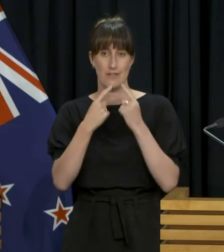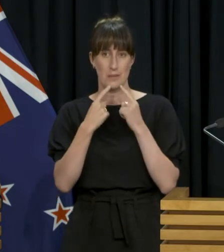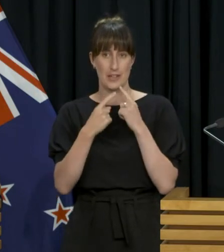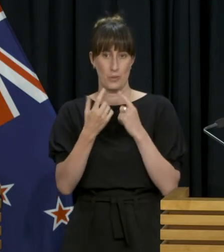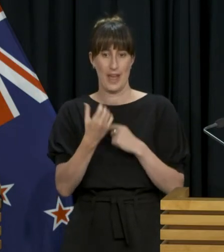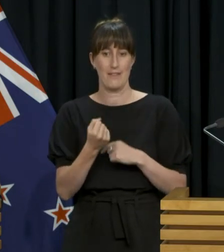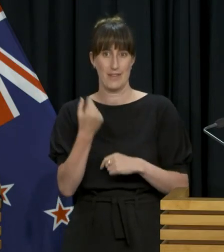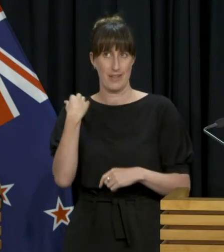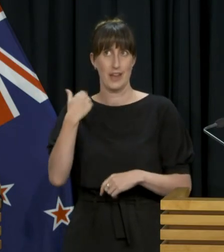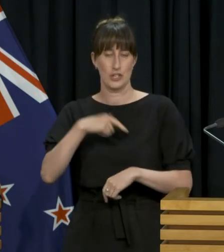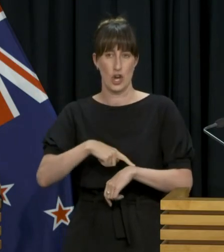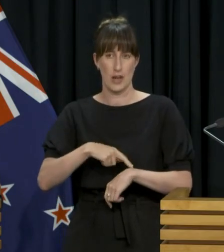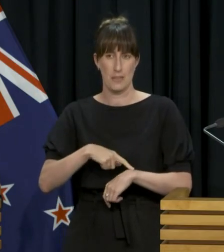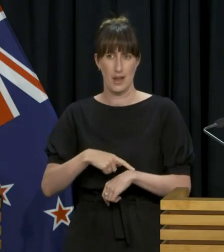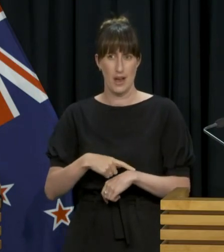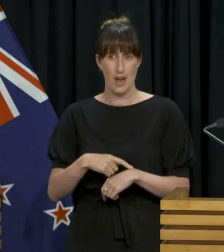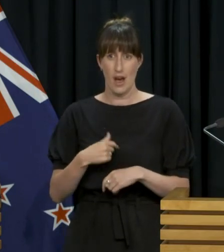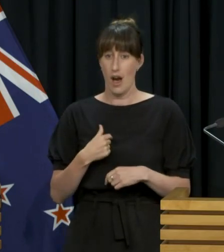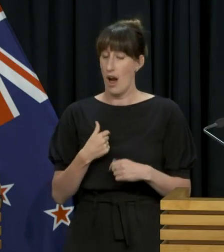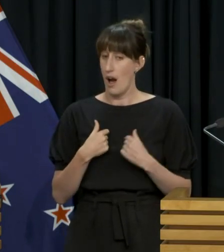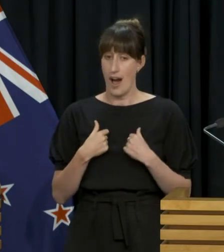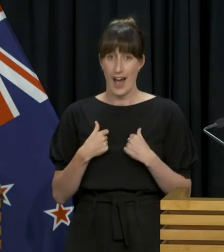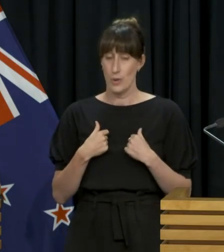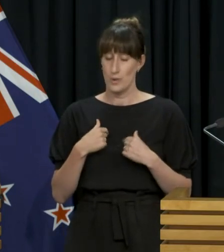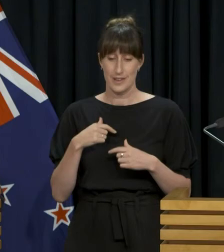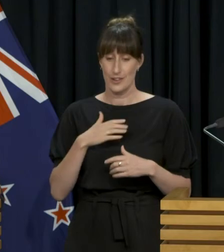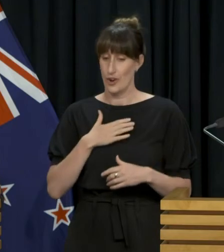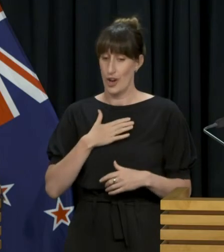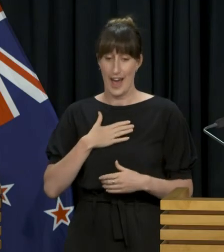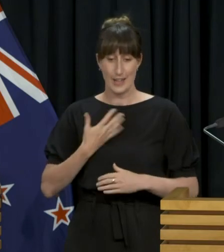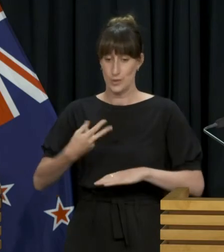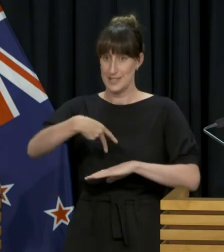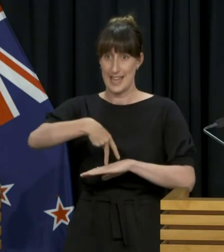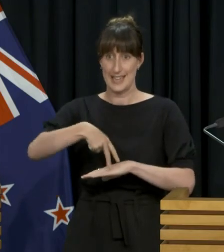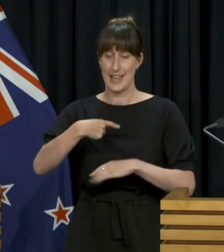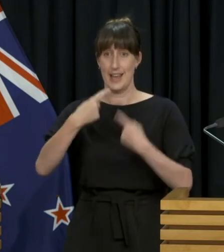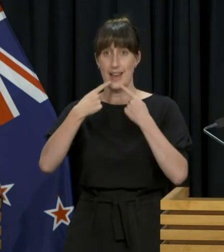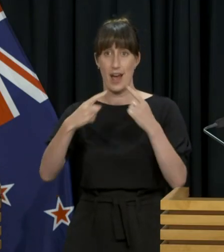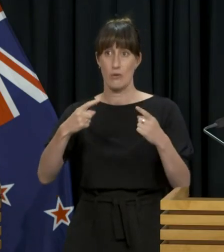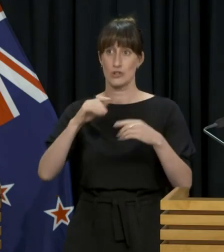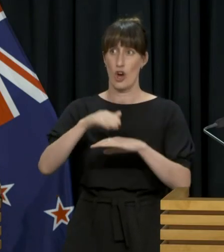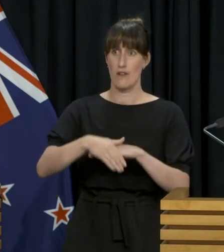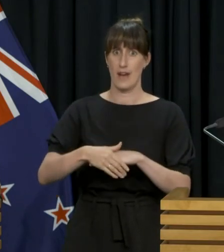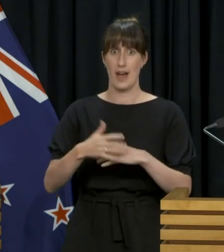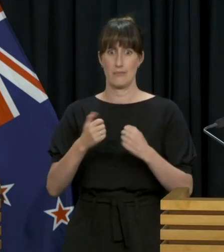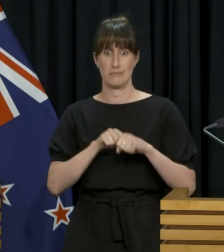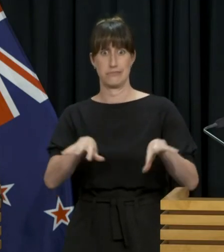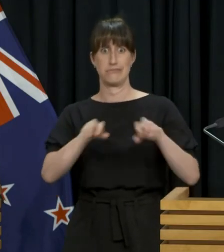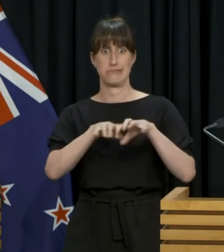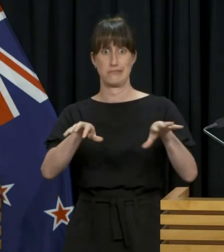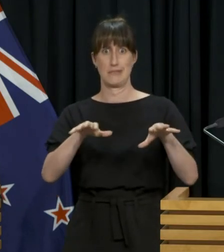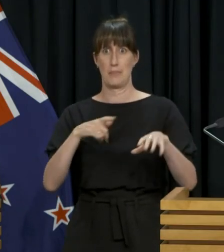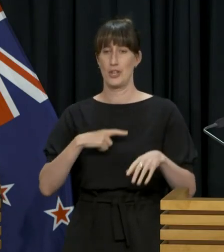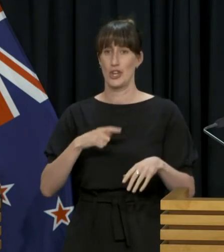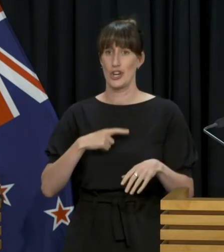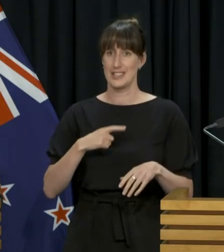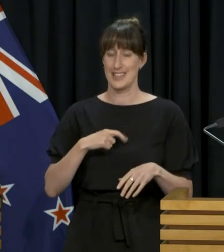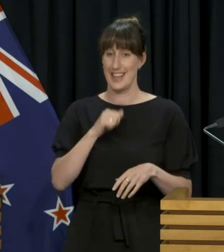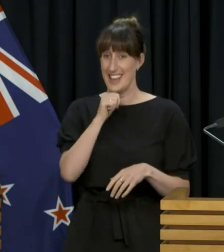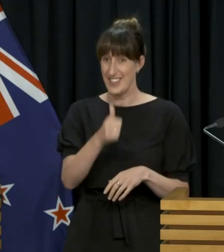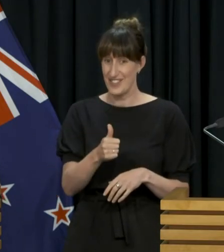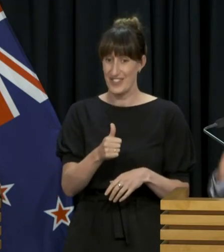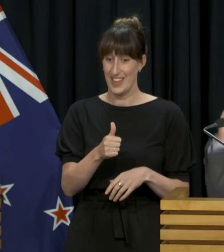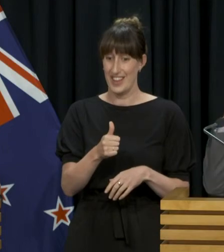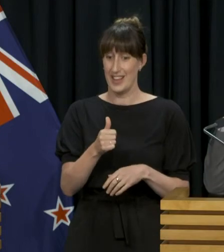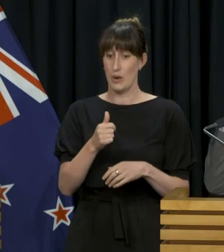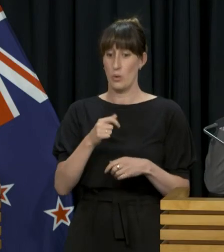you that we were now dealing with a larger scale outbreak in the community because we had moved too slowly on Sunday. So one of the things that